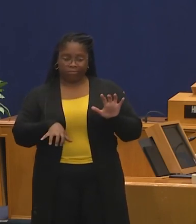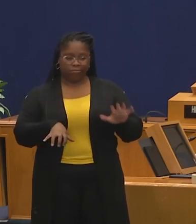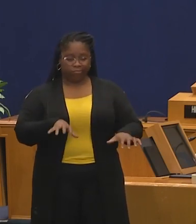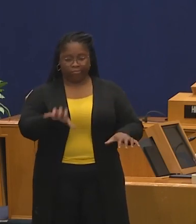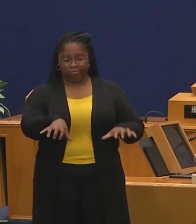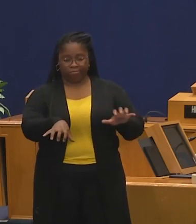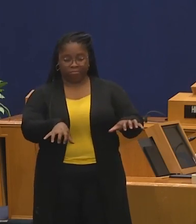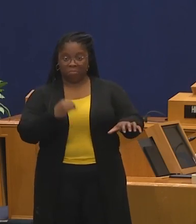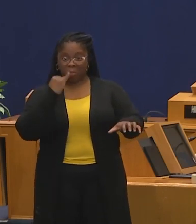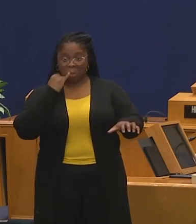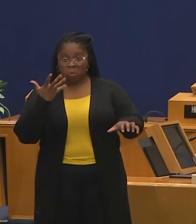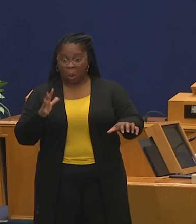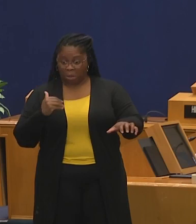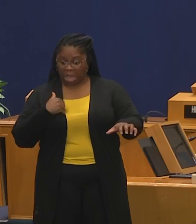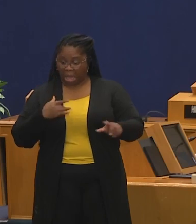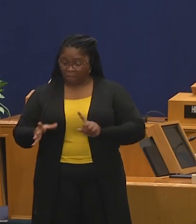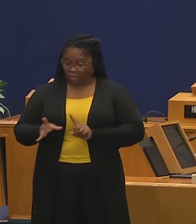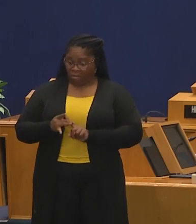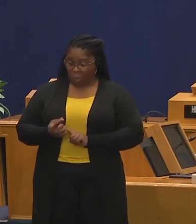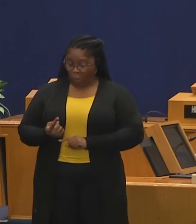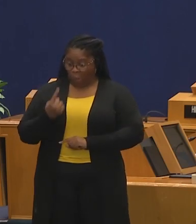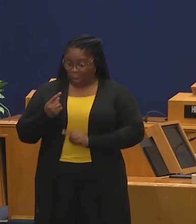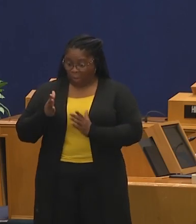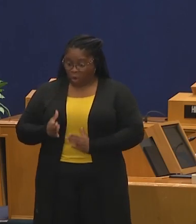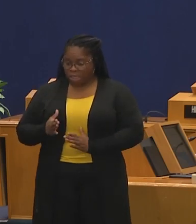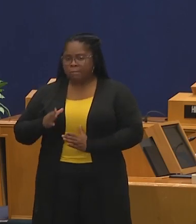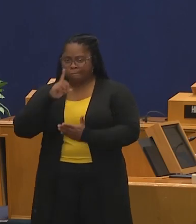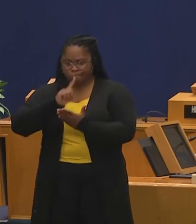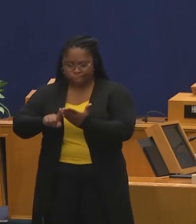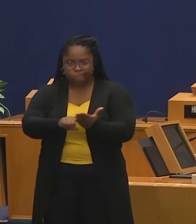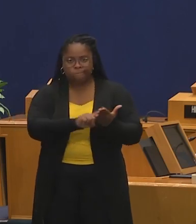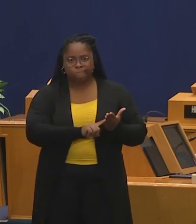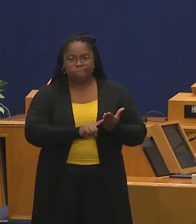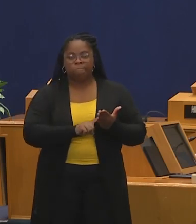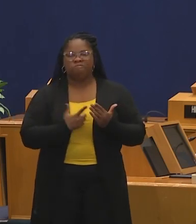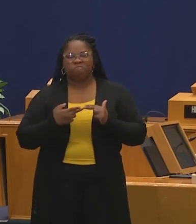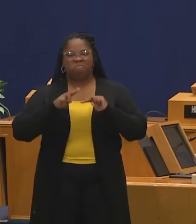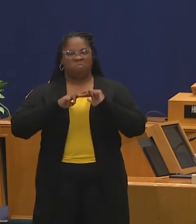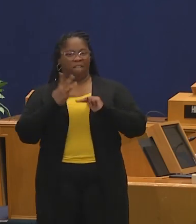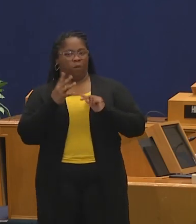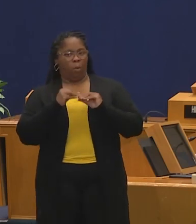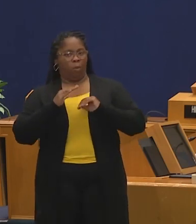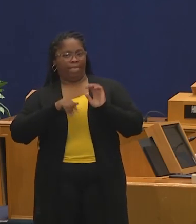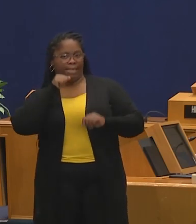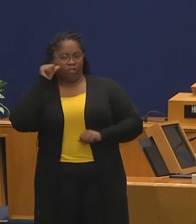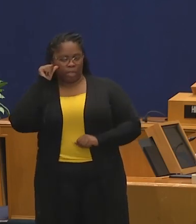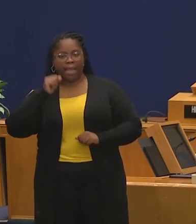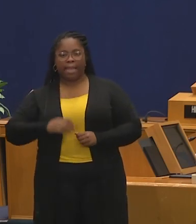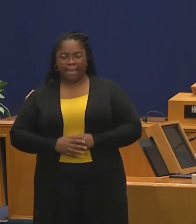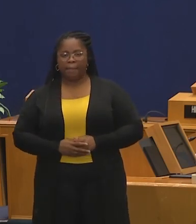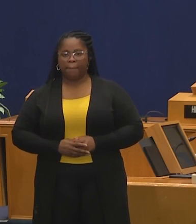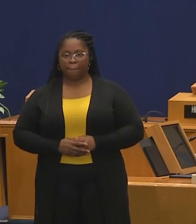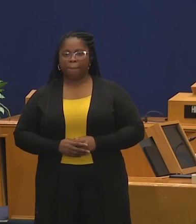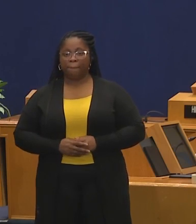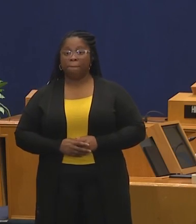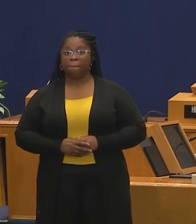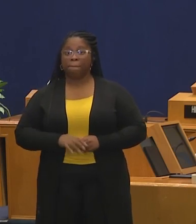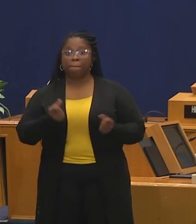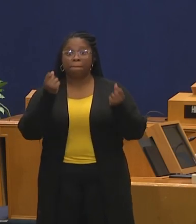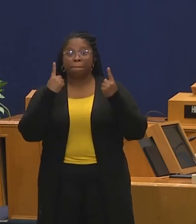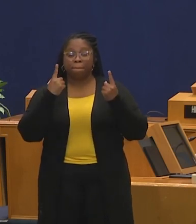confirmed case of COVID-19. This is 4 additional investigations since yesterday. And as a reminder,